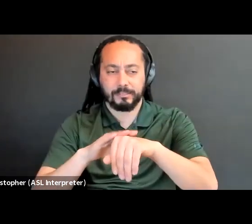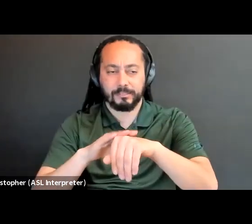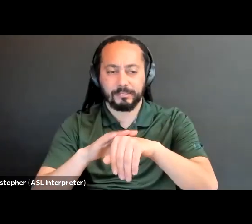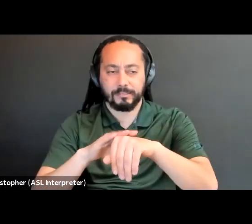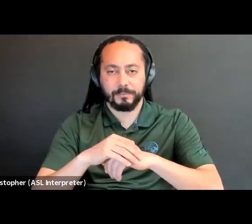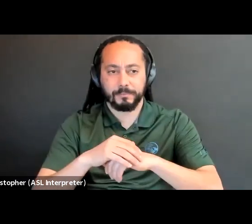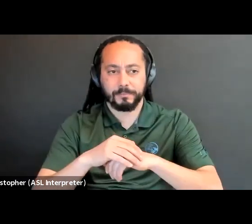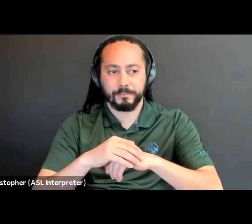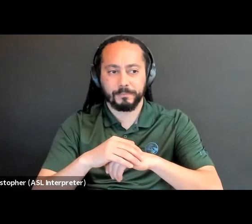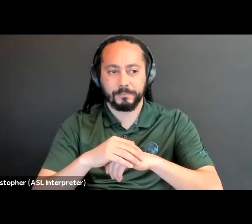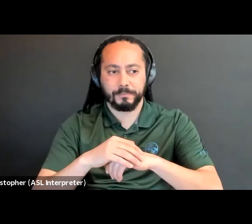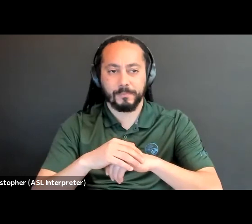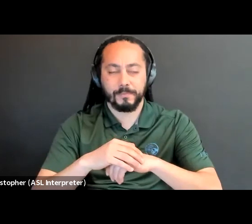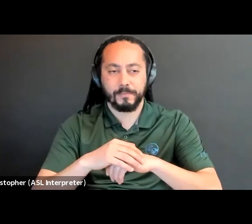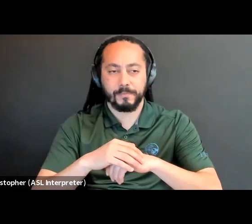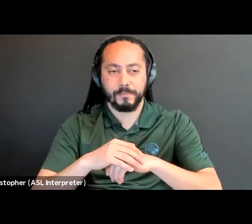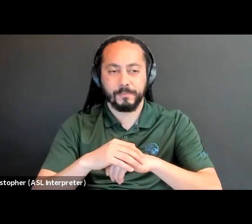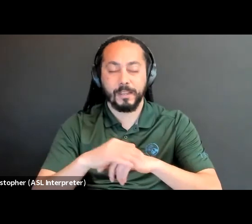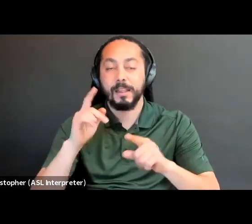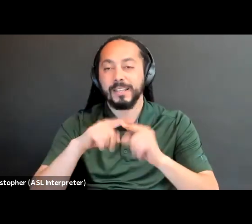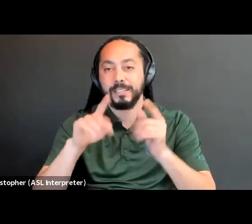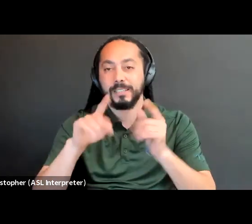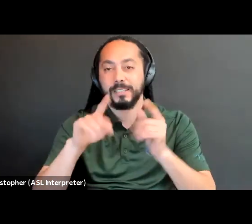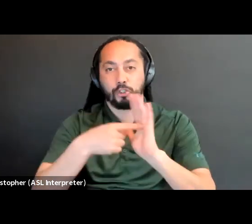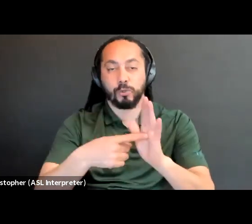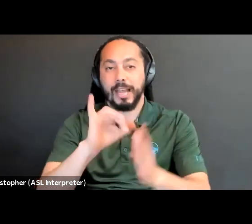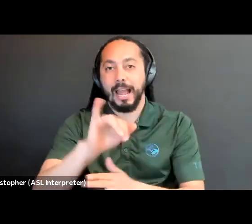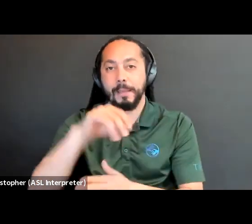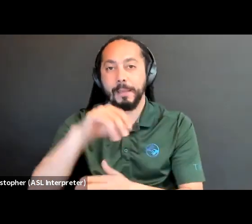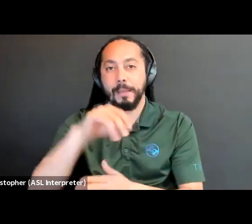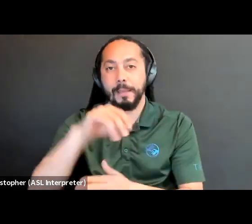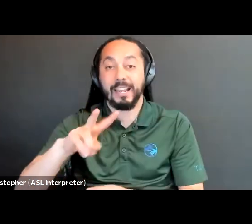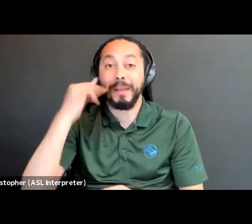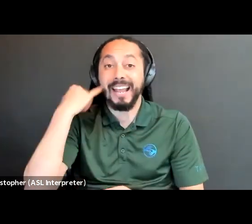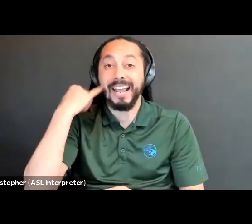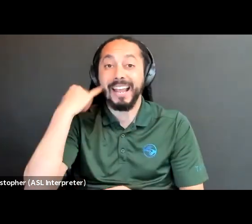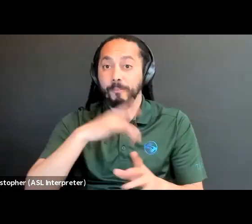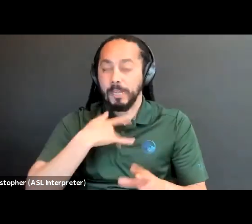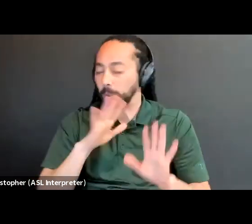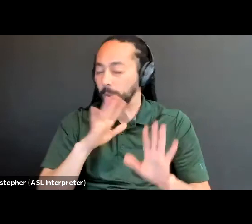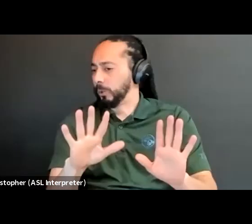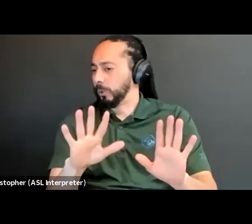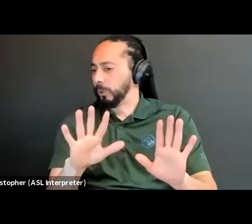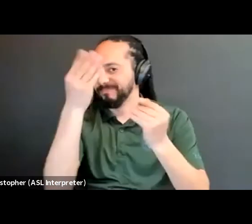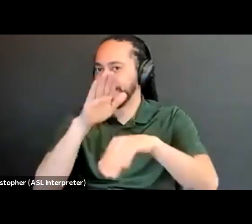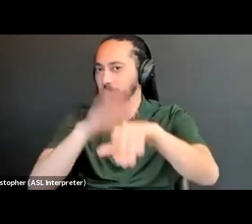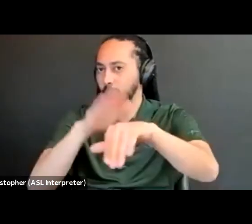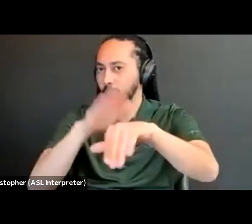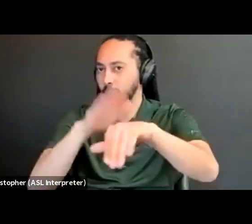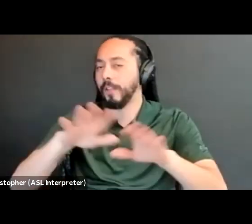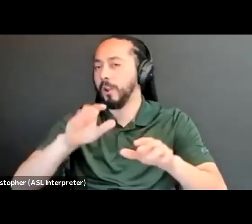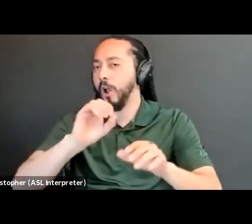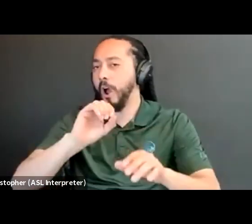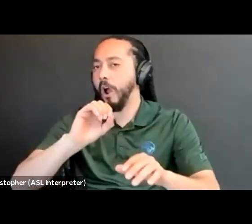This depicts an act of intimate partner violence. So if that is a problem for you, please be forewarned and turn off the volume. This